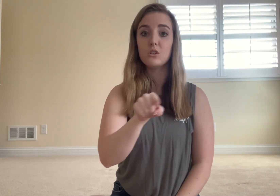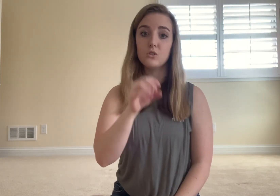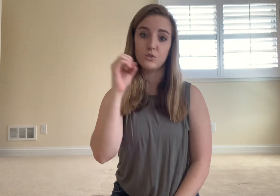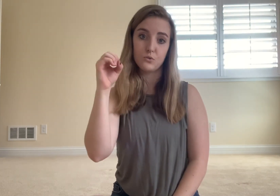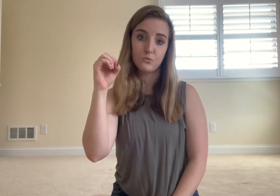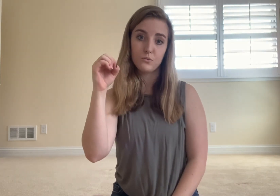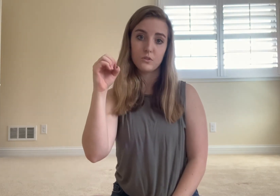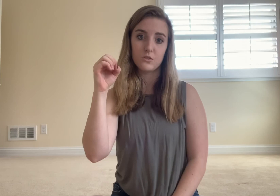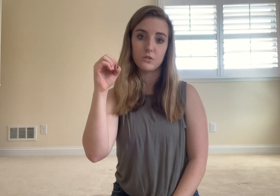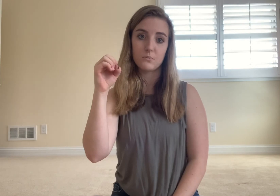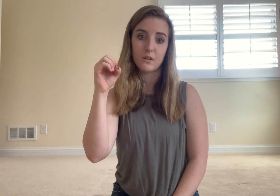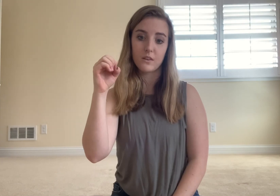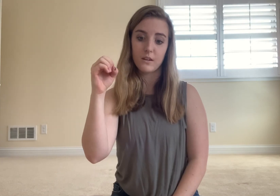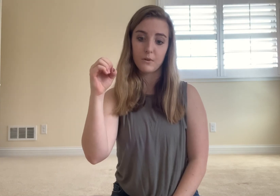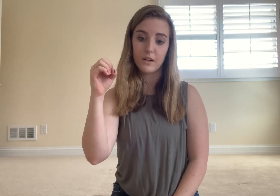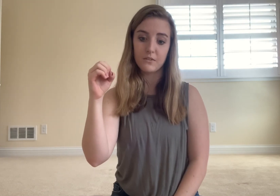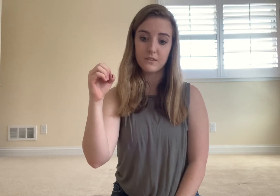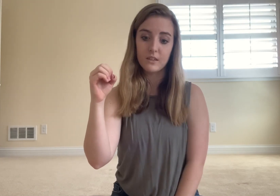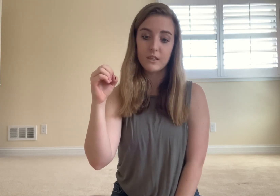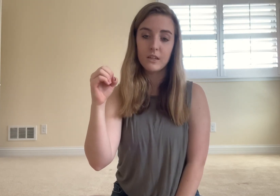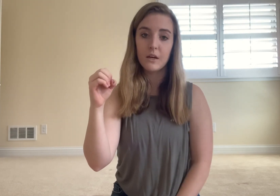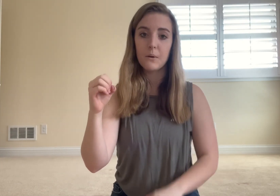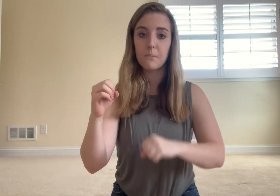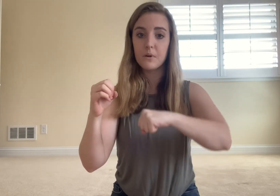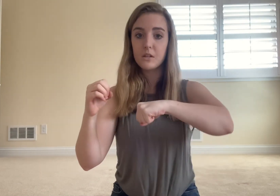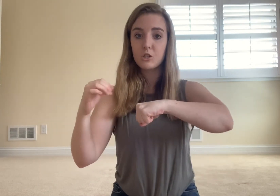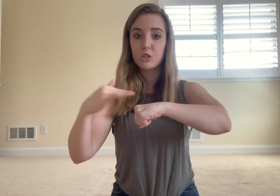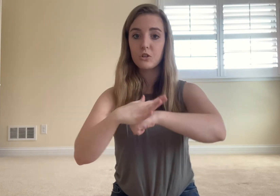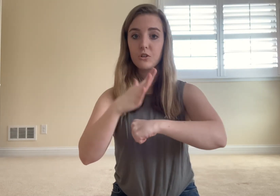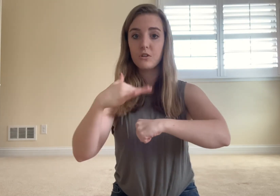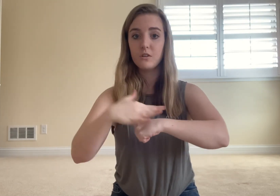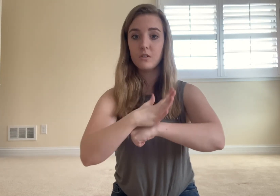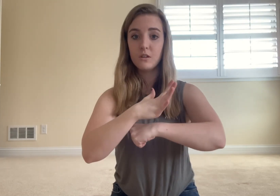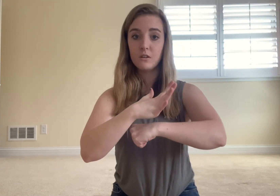zoo, so you're spelling that one out, beach,